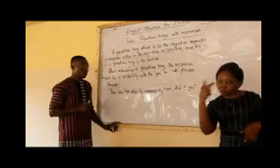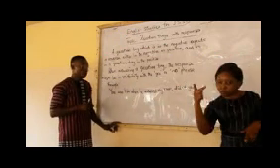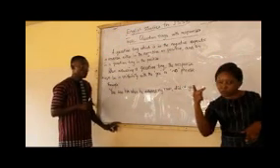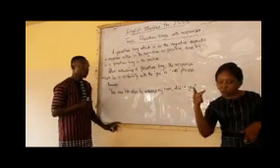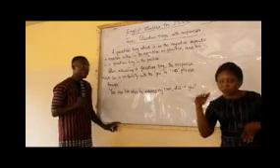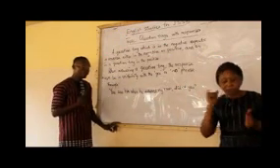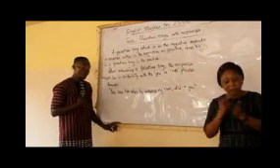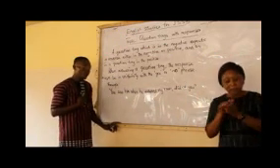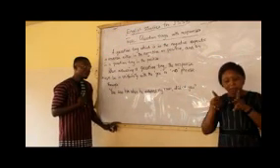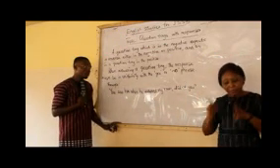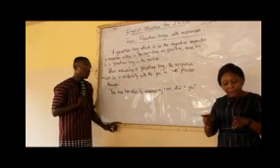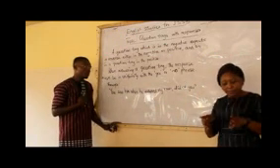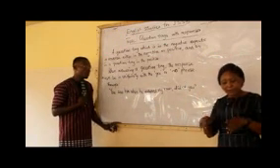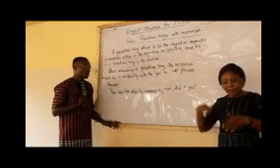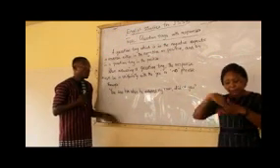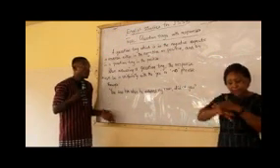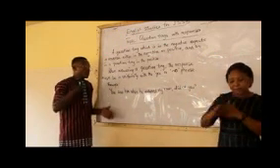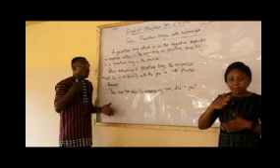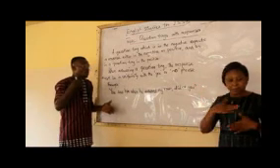you? Okay.